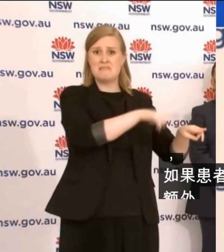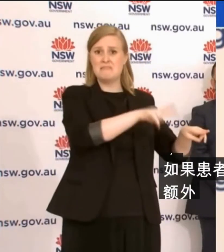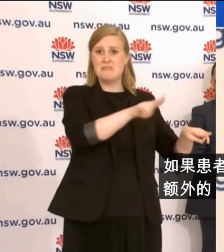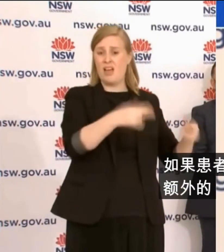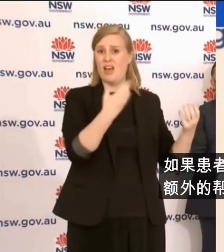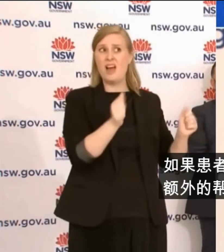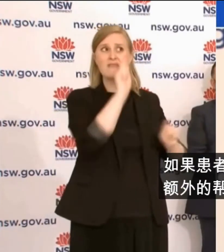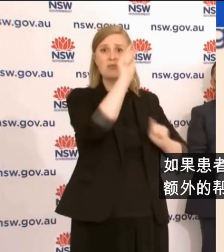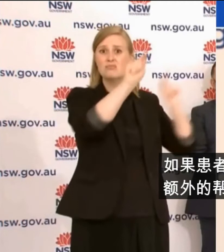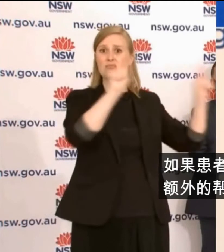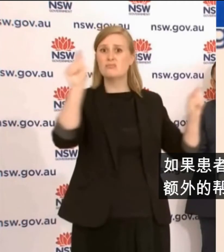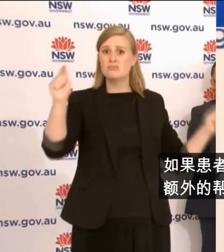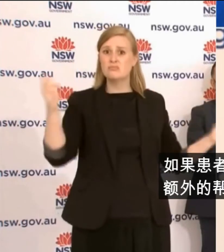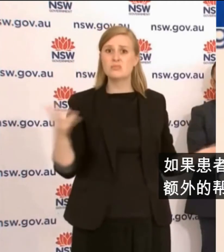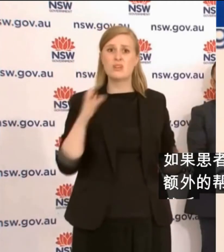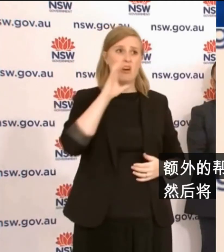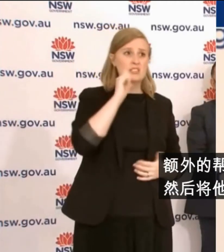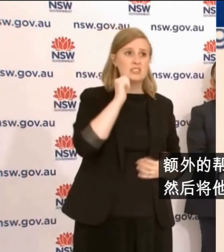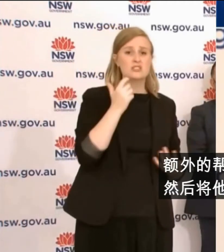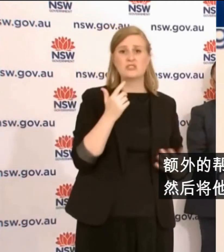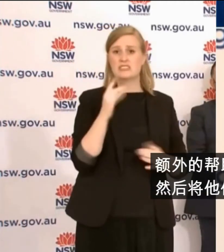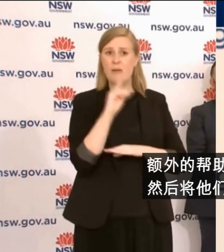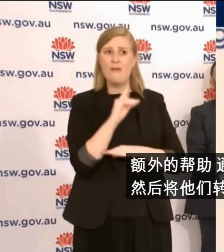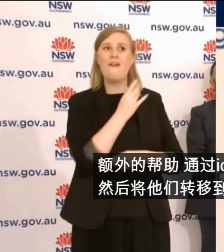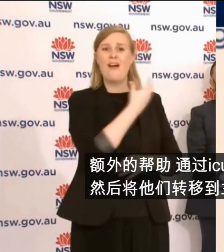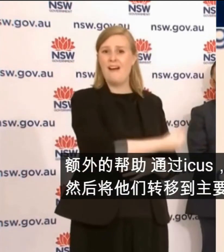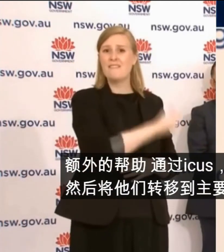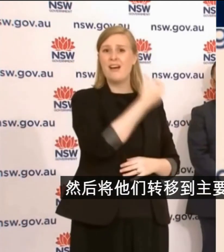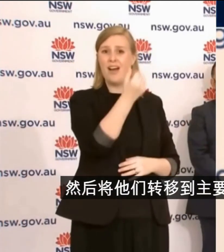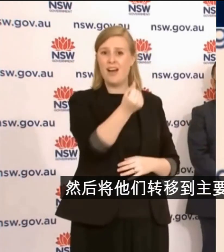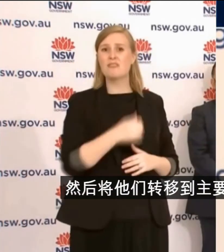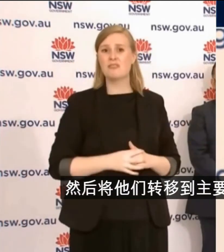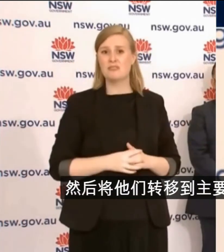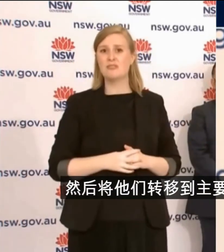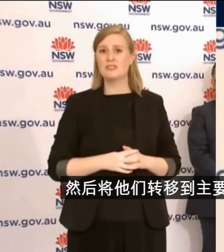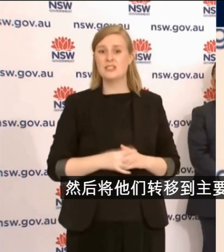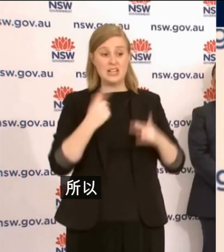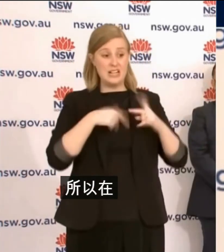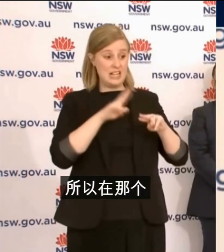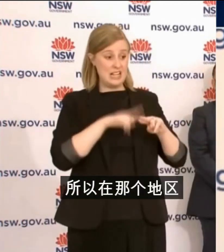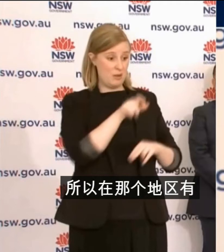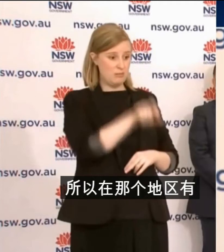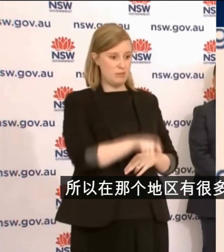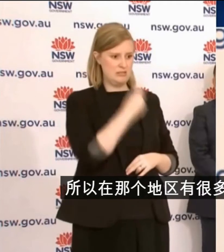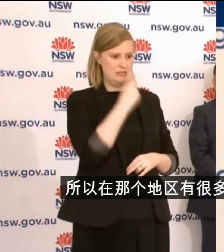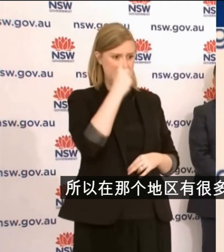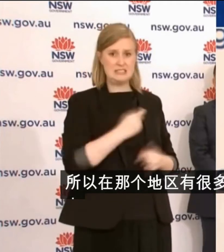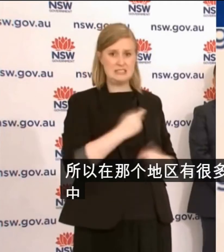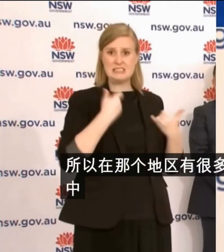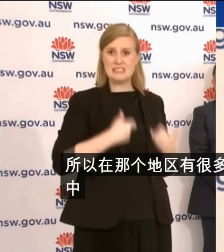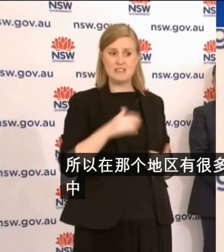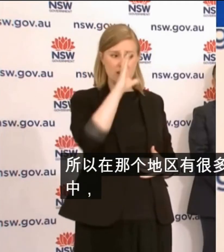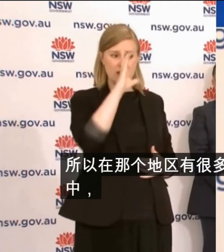in need of additional assistance through the ICUs, then it's still helpful to transfer them into one of the major metropolitan hospitals. So there's a lot of work